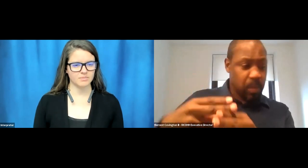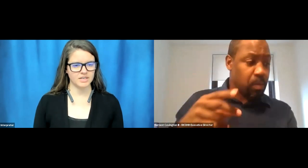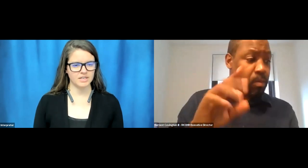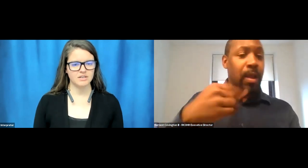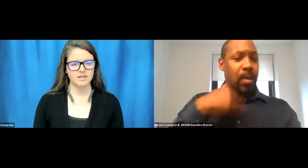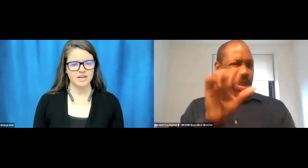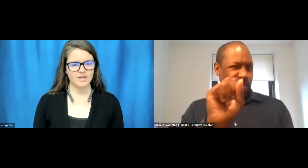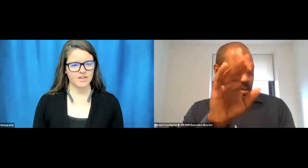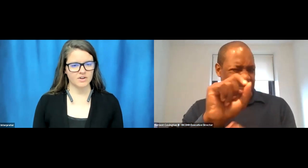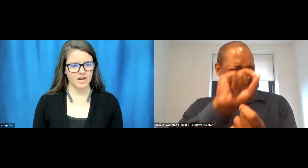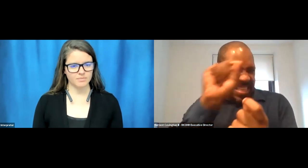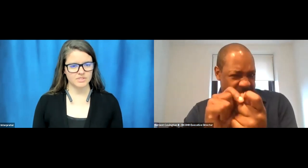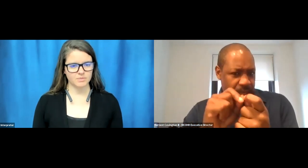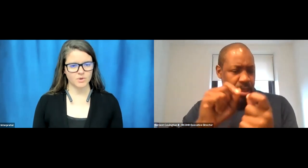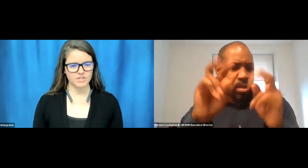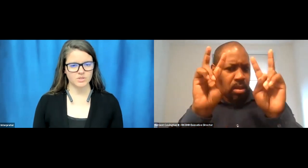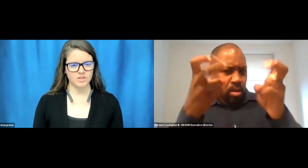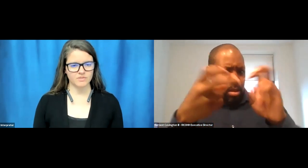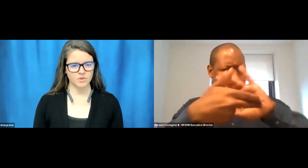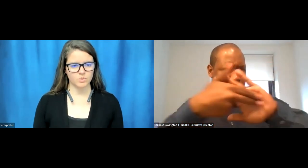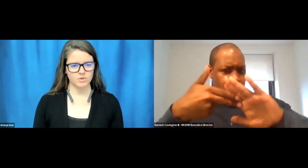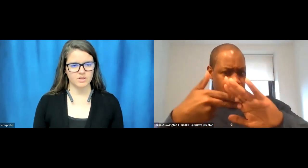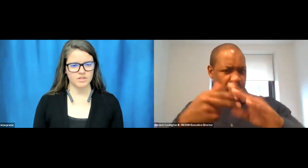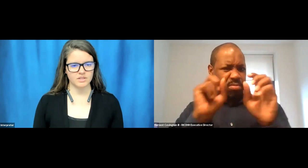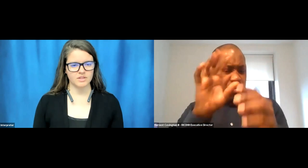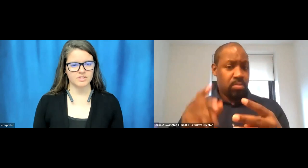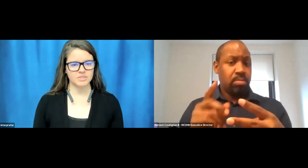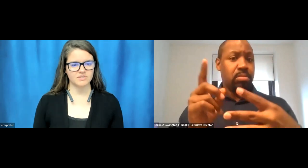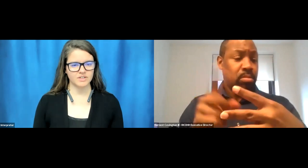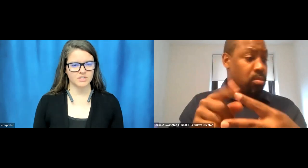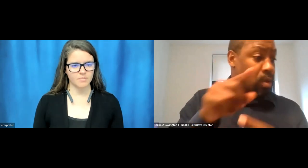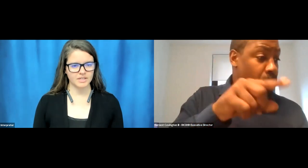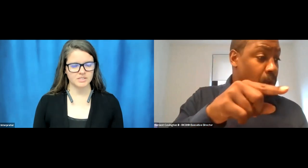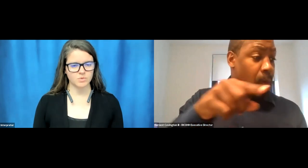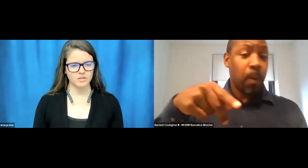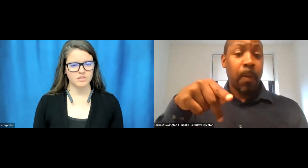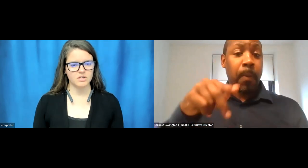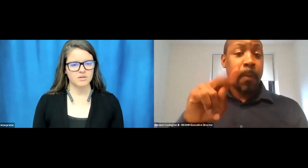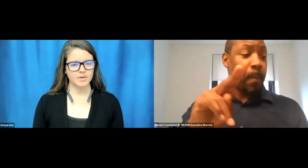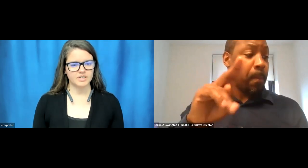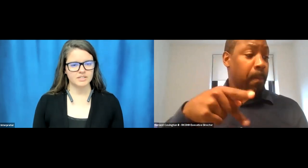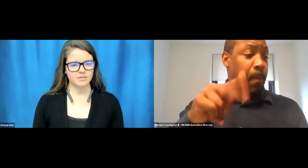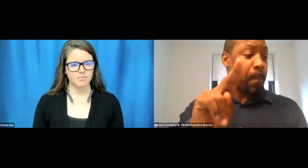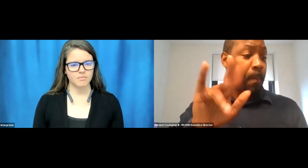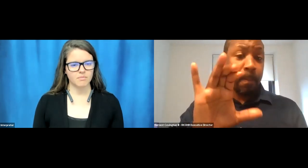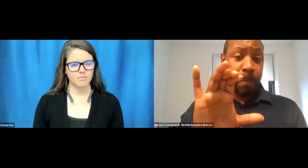committee. And their names, I'm going to give you the specific topics as well, but